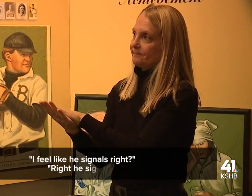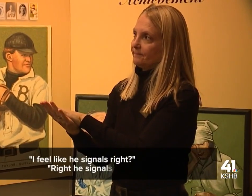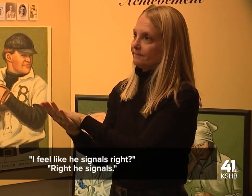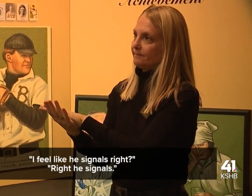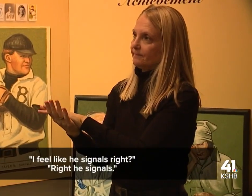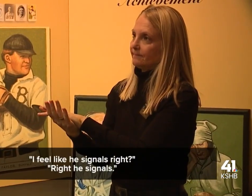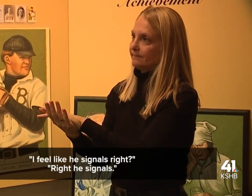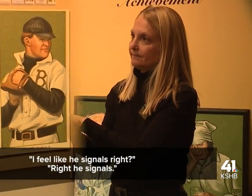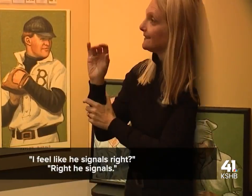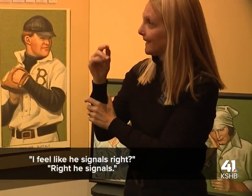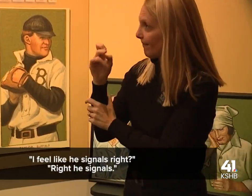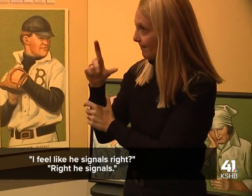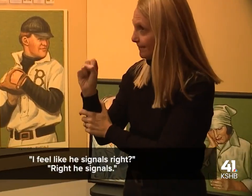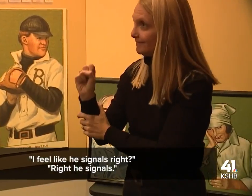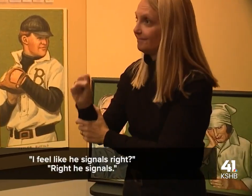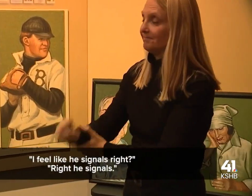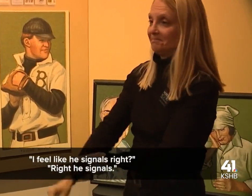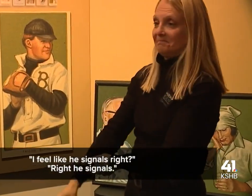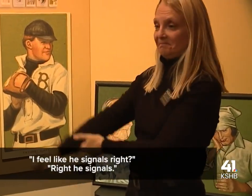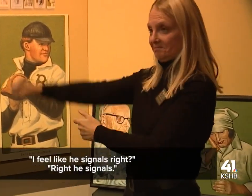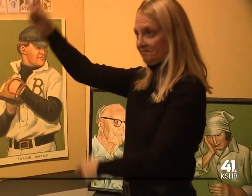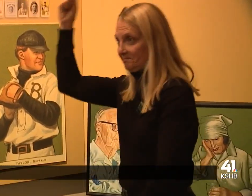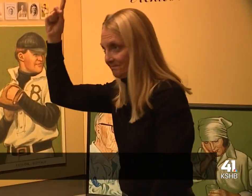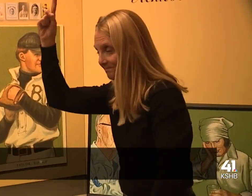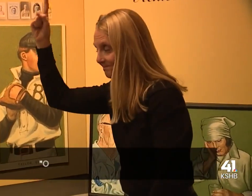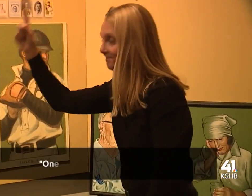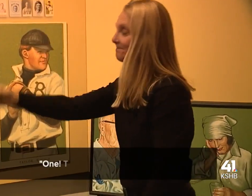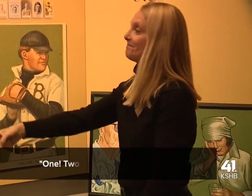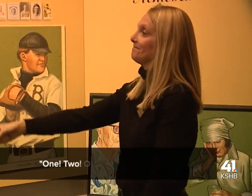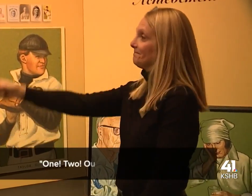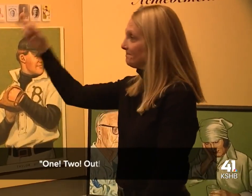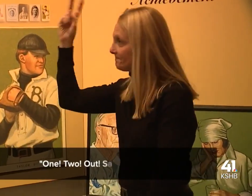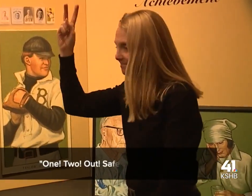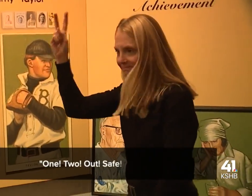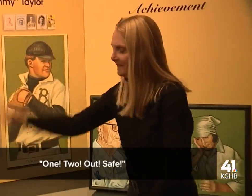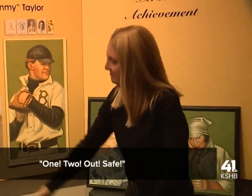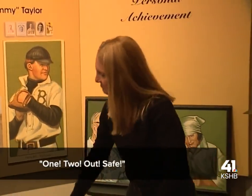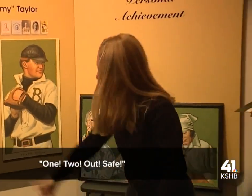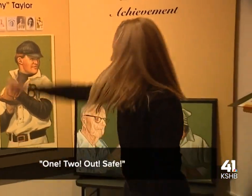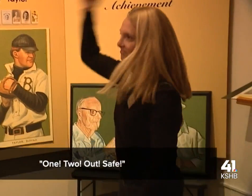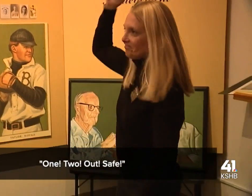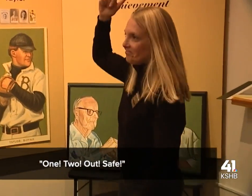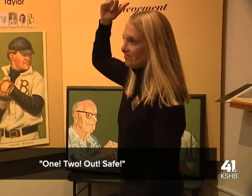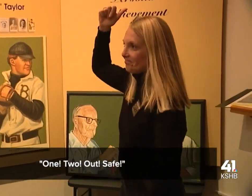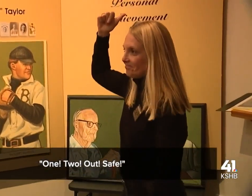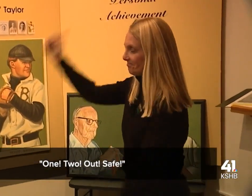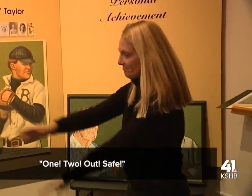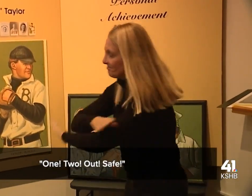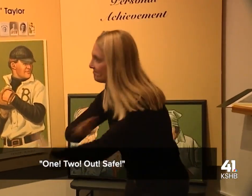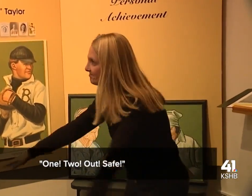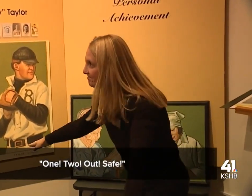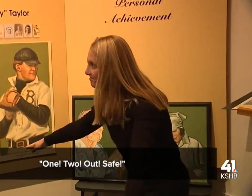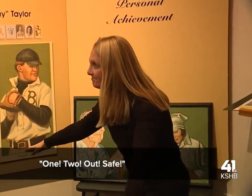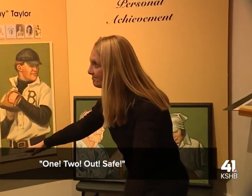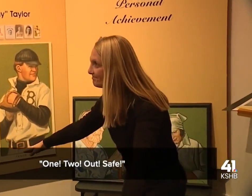signals, right? Right, he signals. Right. One, two, out. Right. Safe. Right.